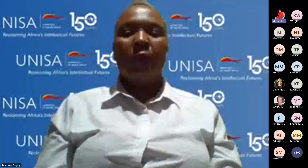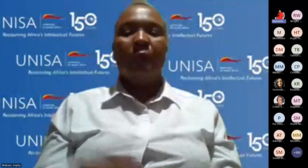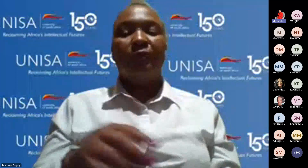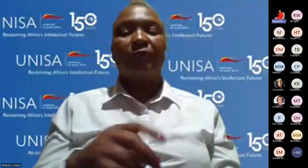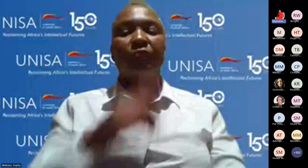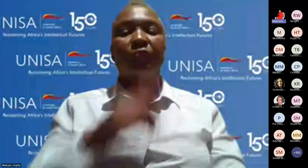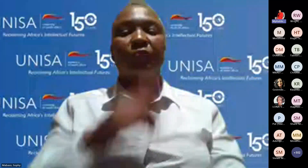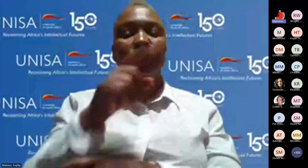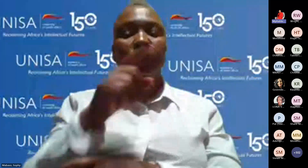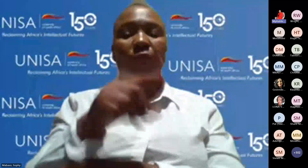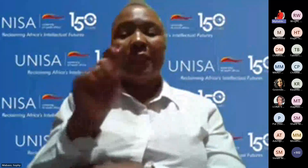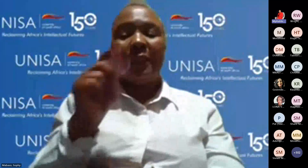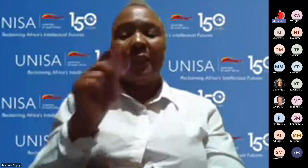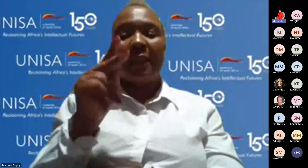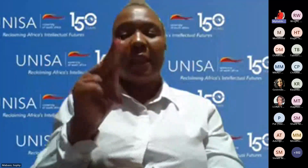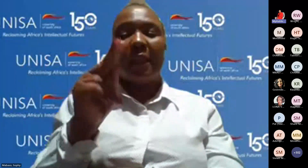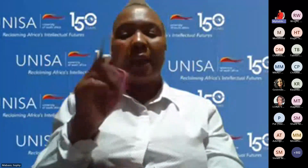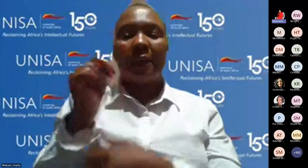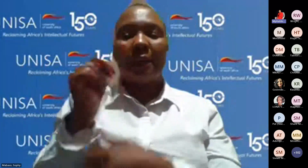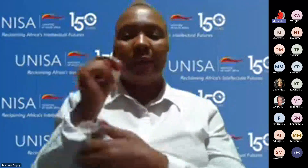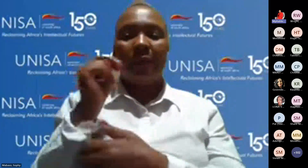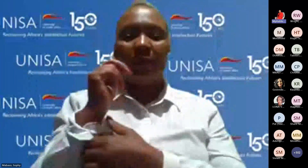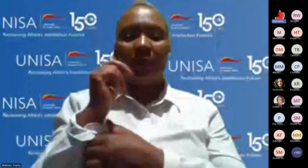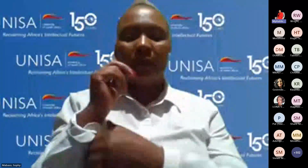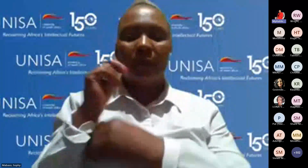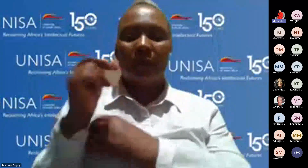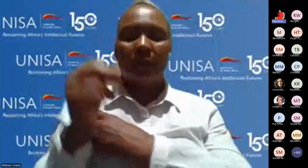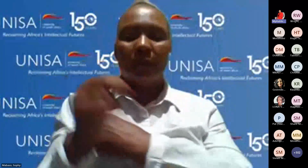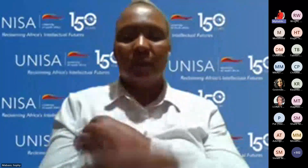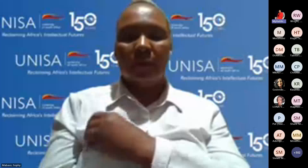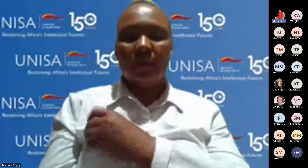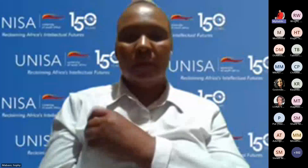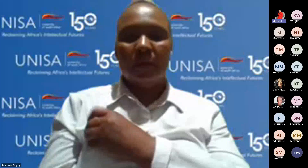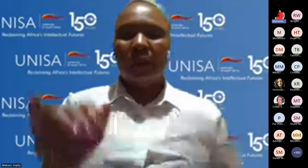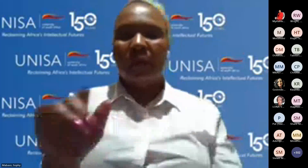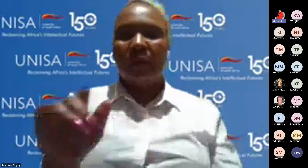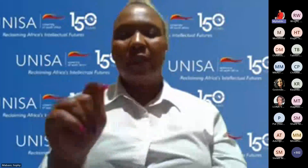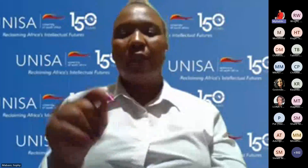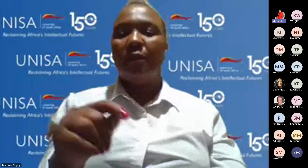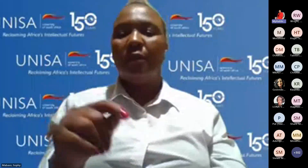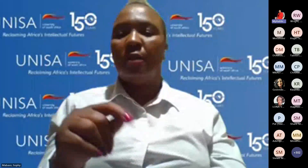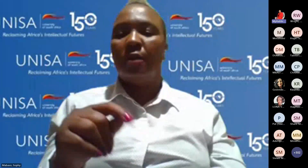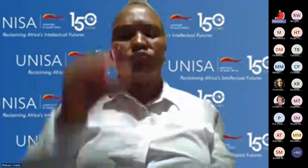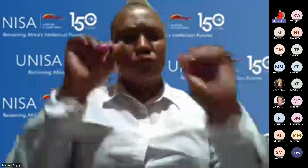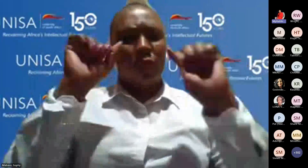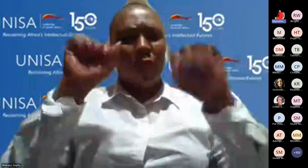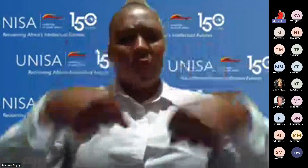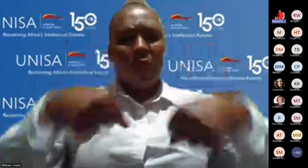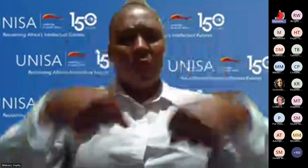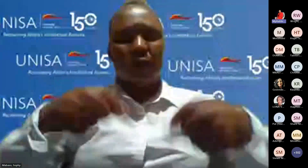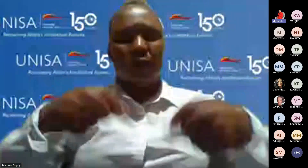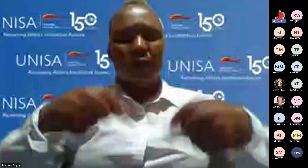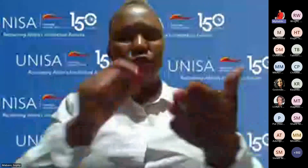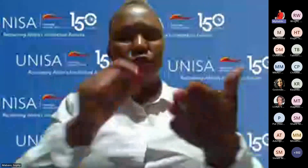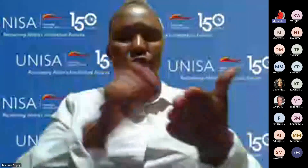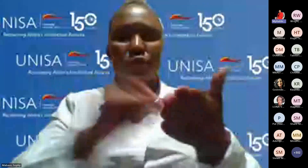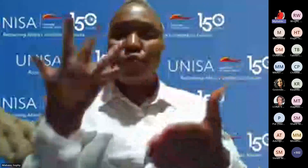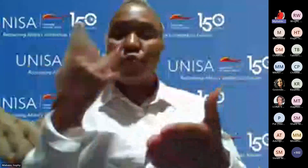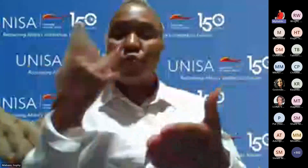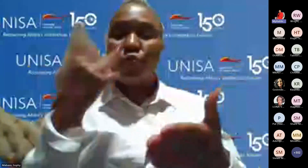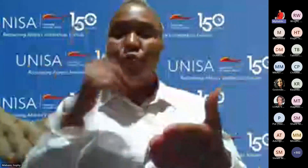your exam is using Turnitin, you are not allowed to write by hand. You have to type your answers.